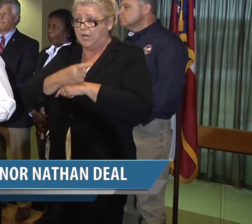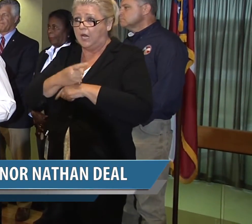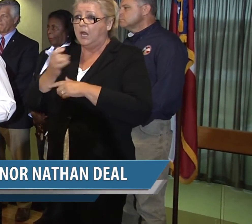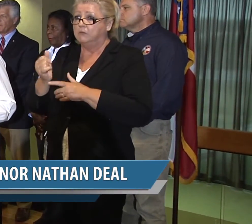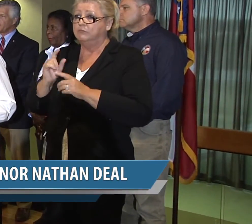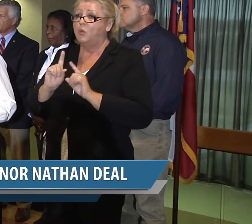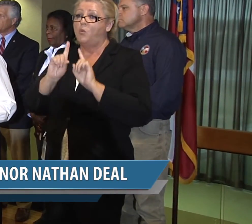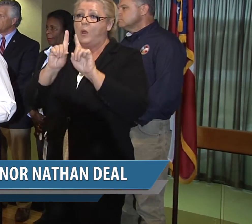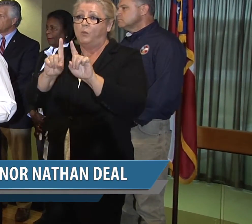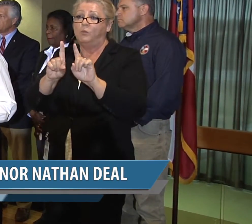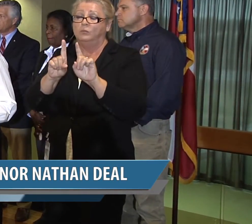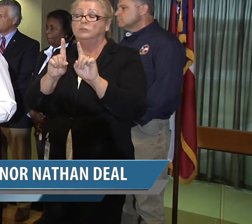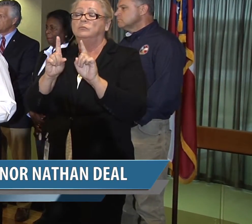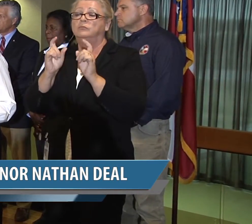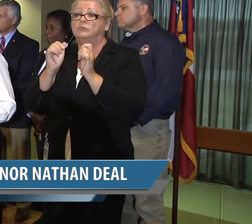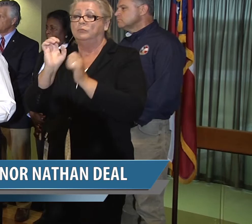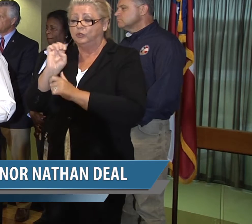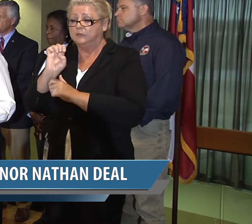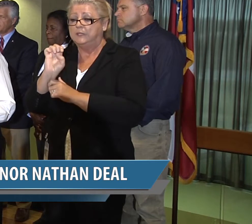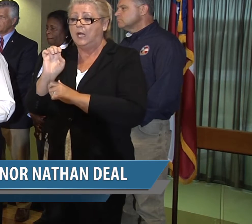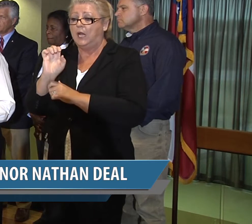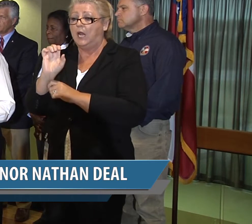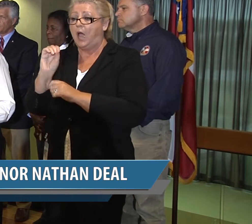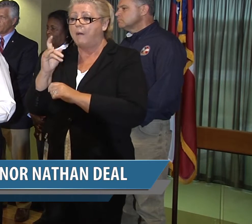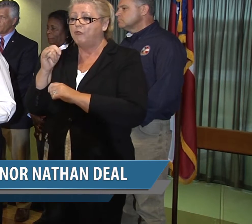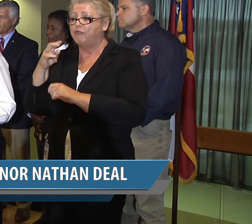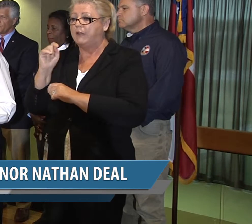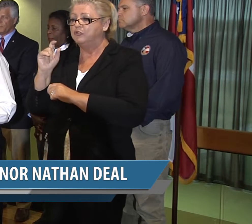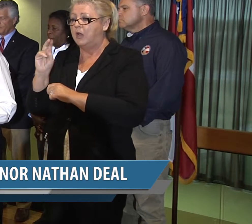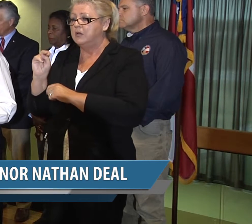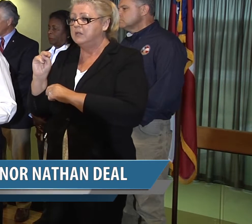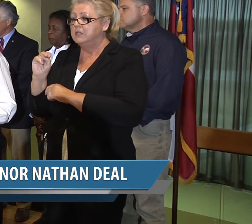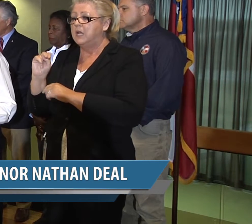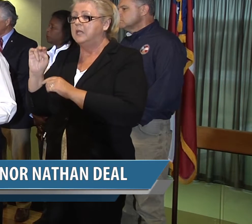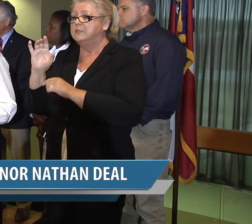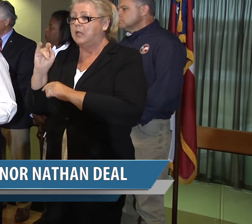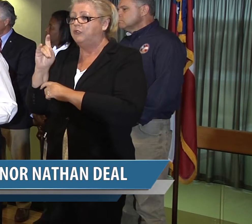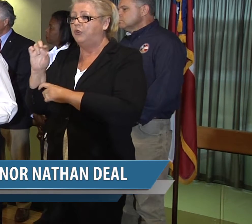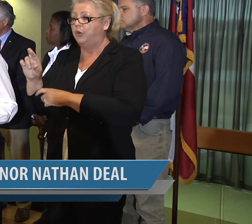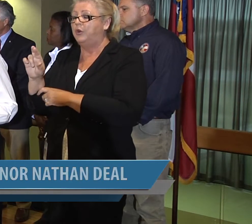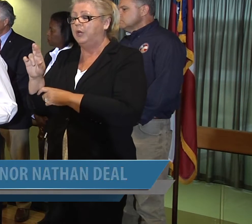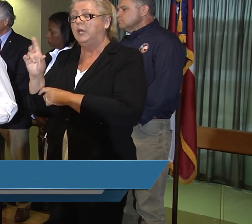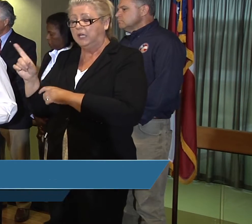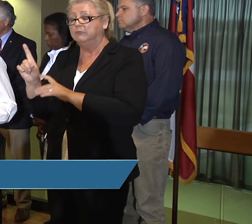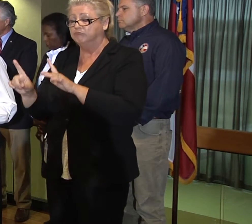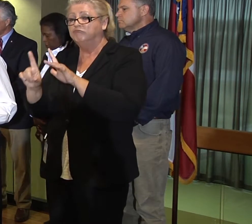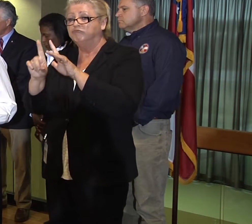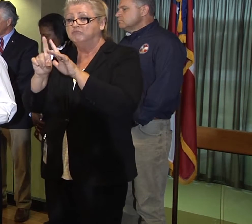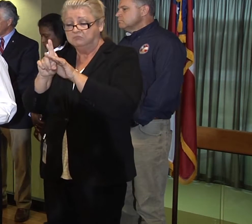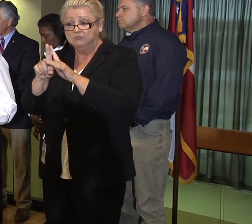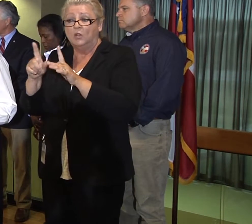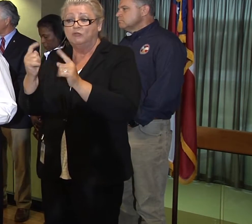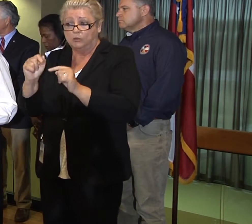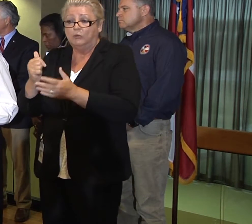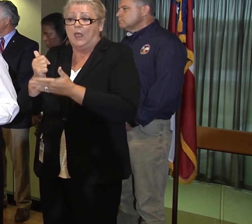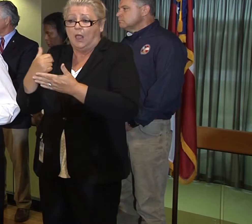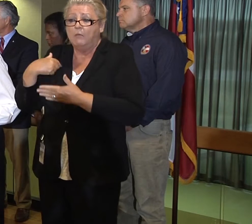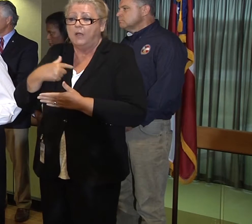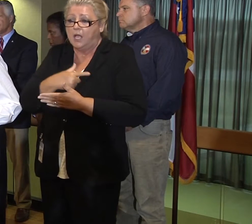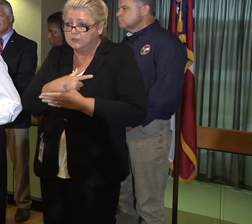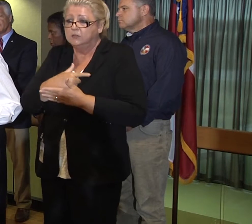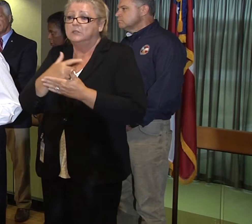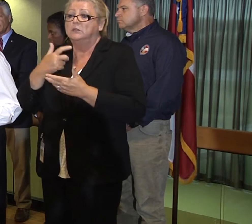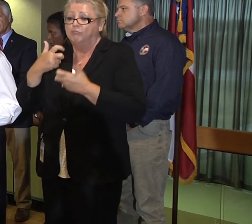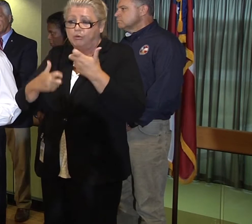Centers. He certainly has been on the spot and is willing to be a part of any solution that may be necessary. Thank